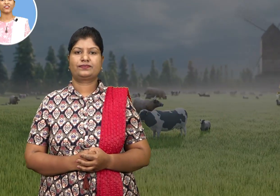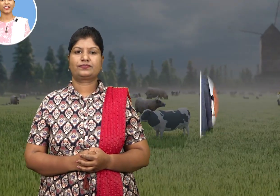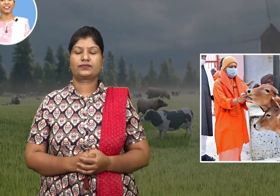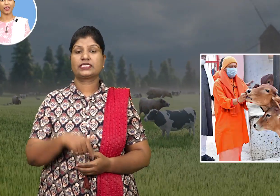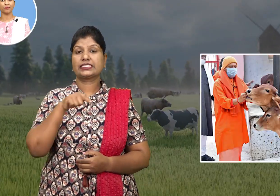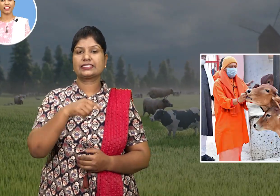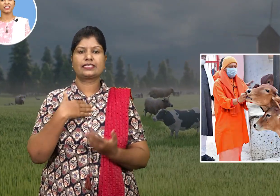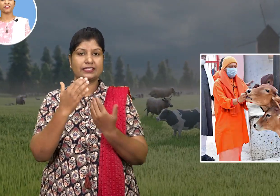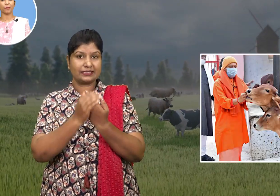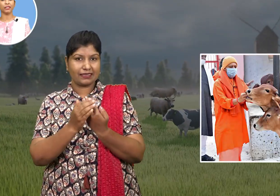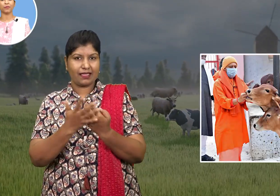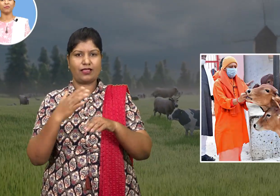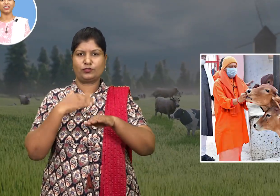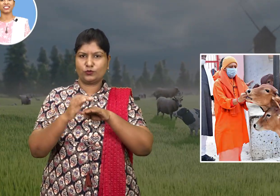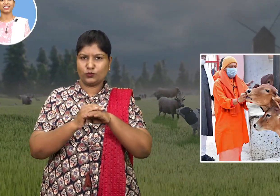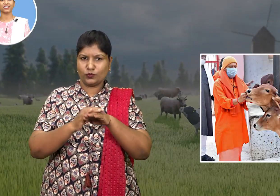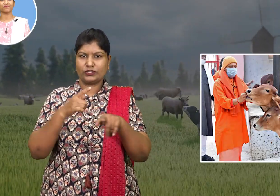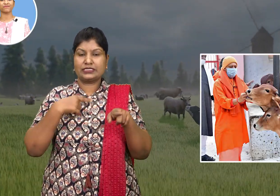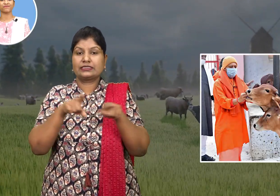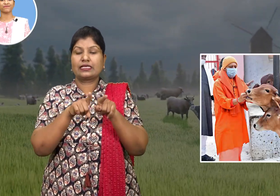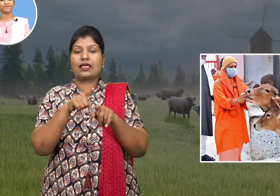They treat them as family members.